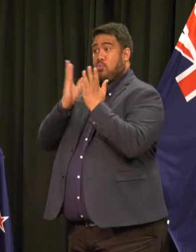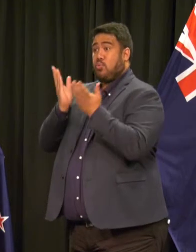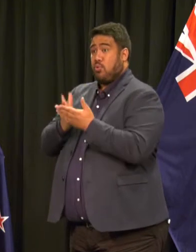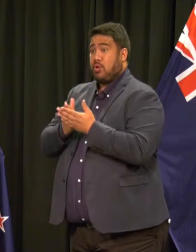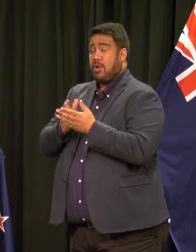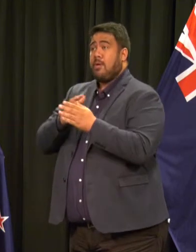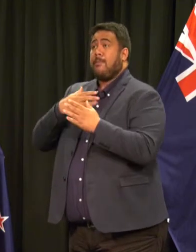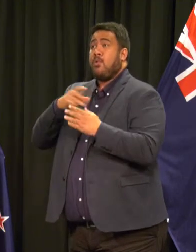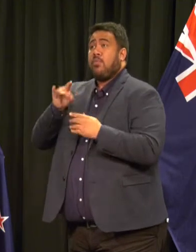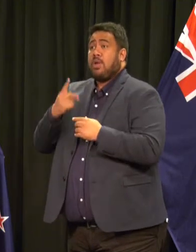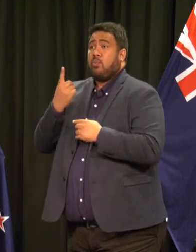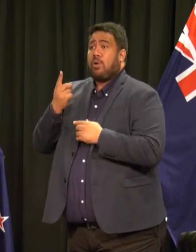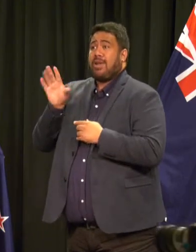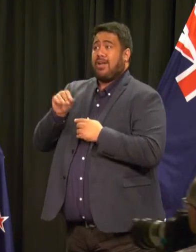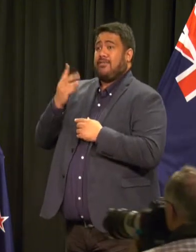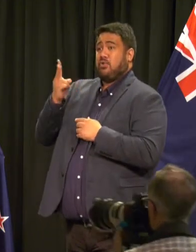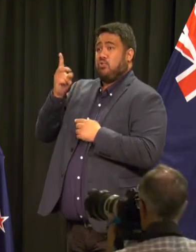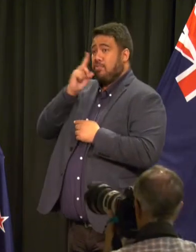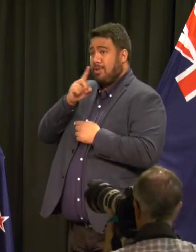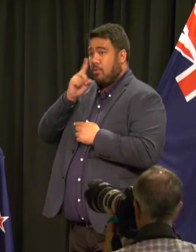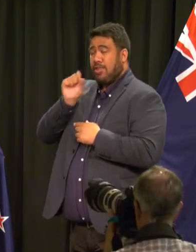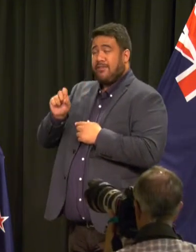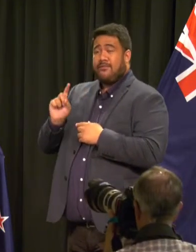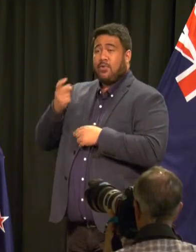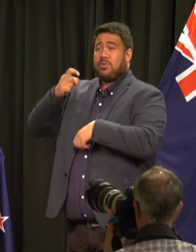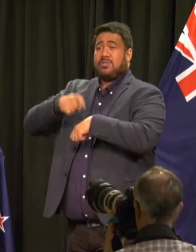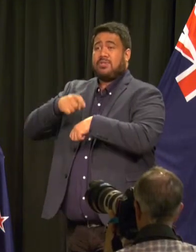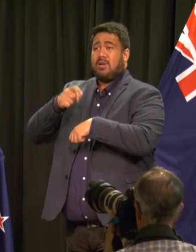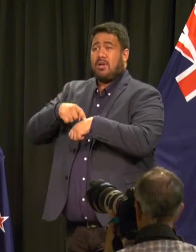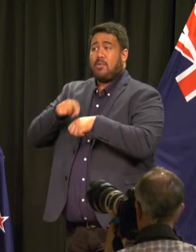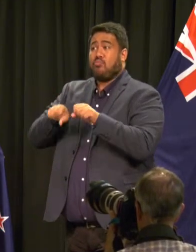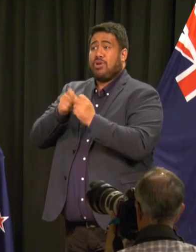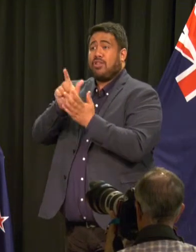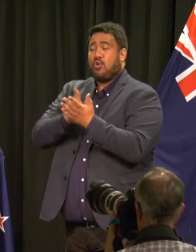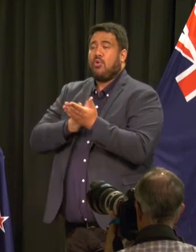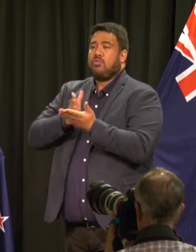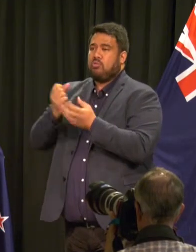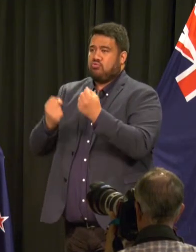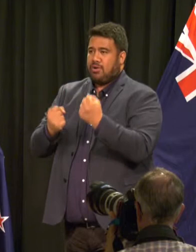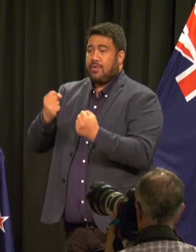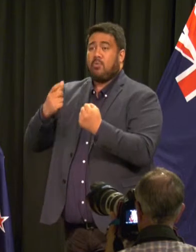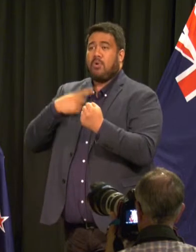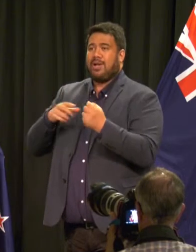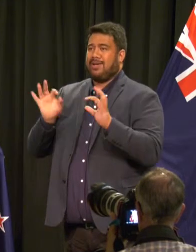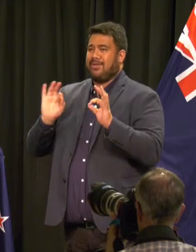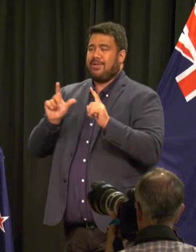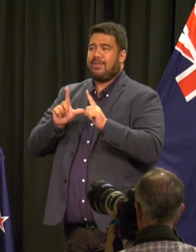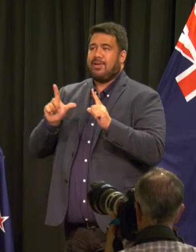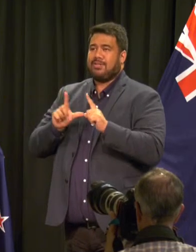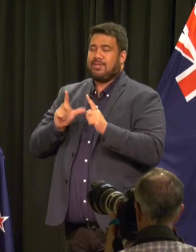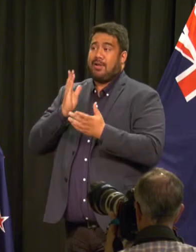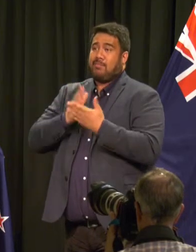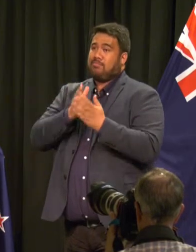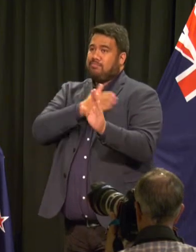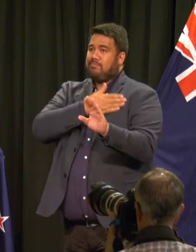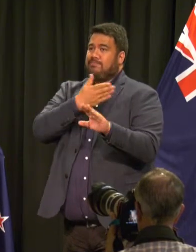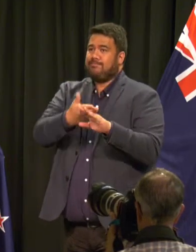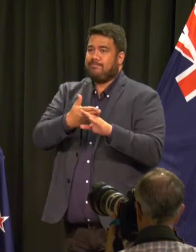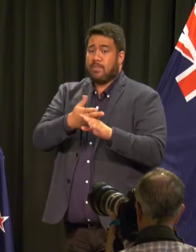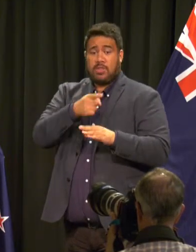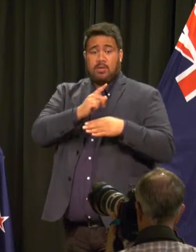starts their first offence with a driving offence, namely not having a licence. 8 months